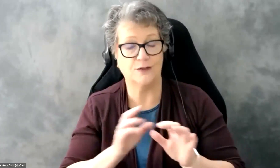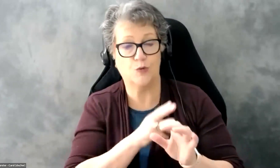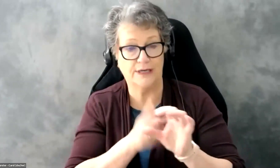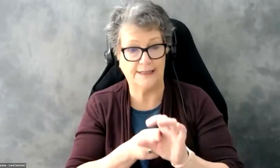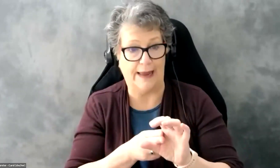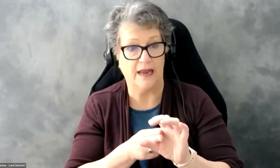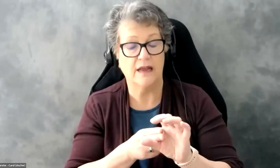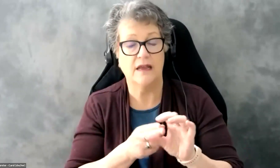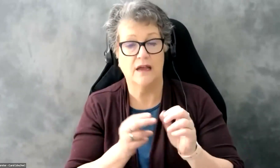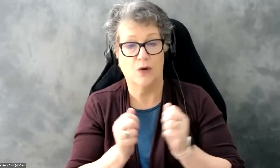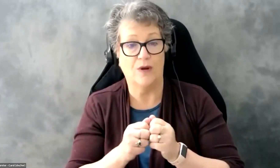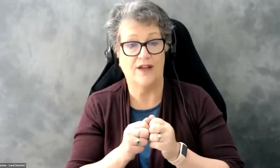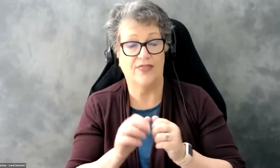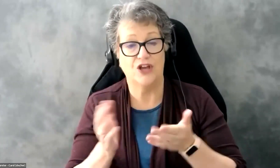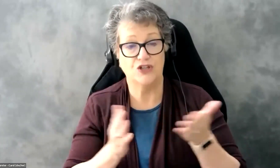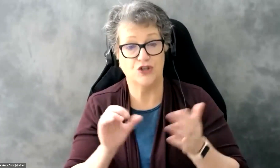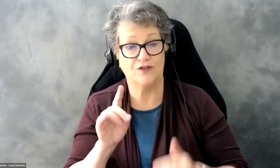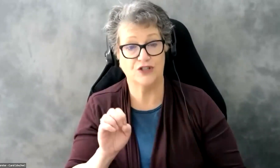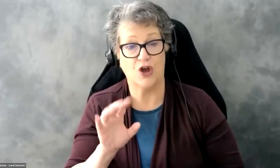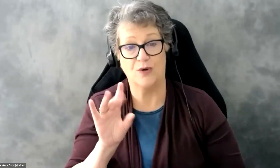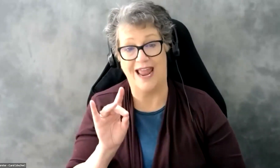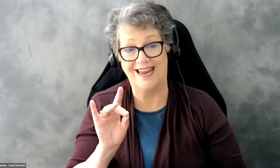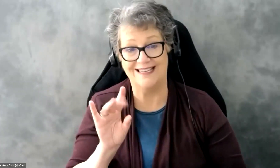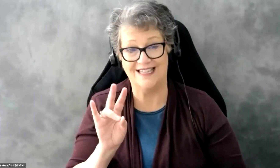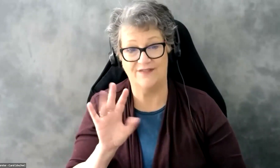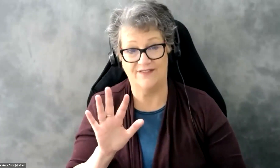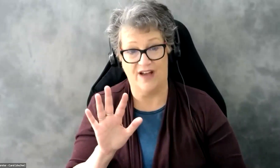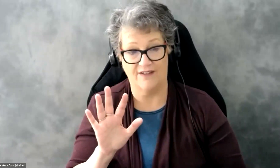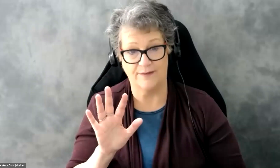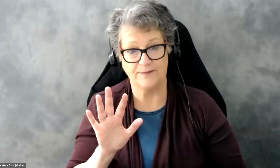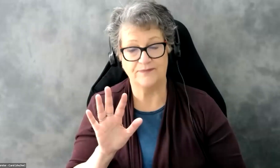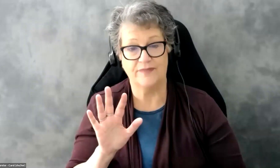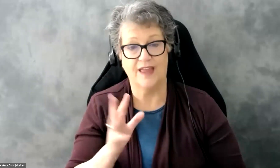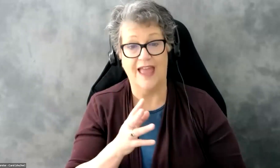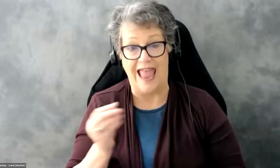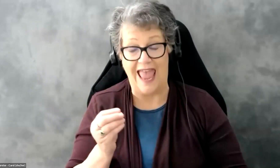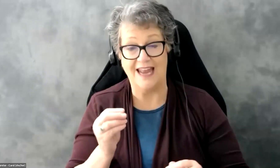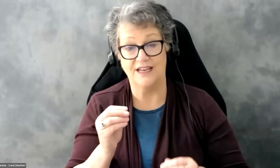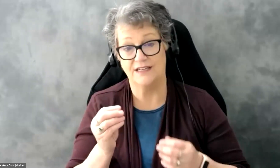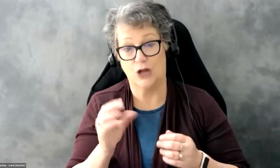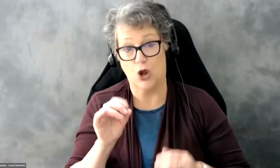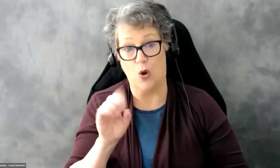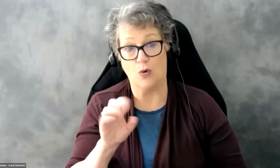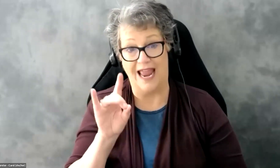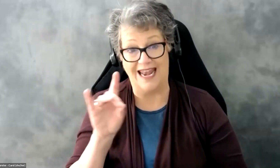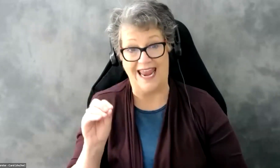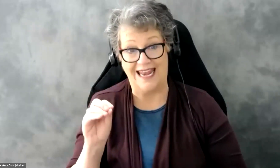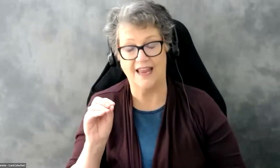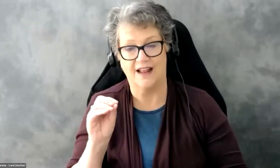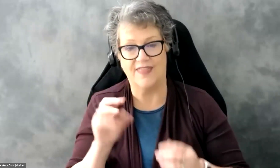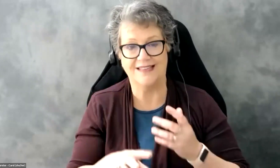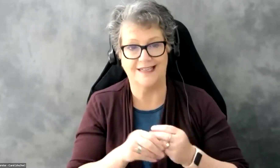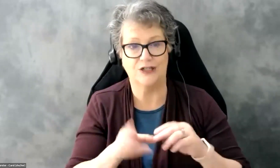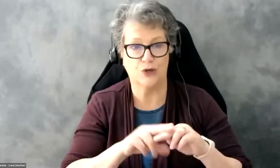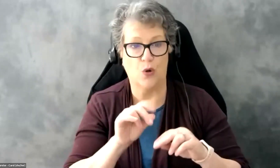in service code 875, which is closed transportation, and Ruby service code 880, which is the additional component of